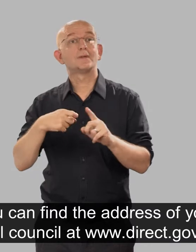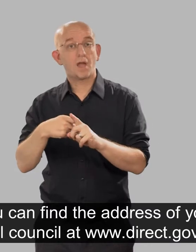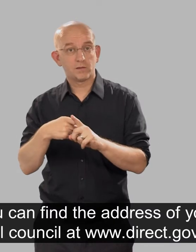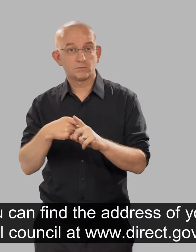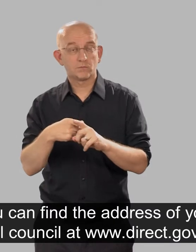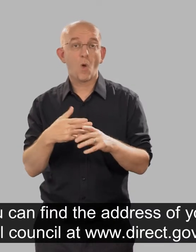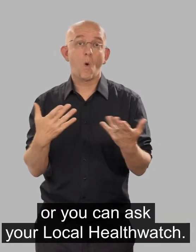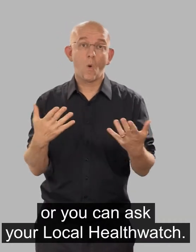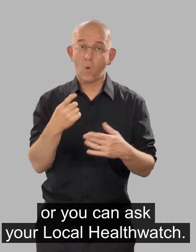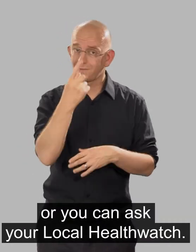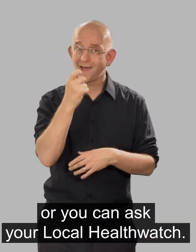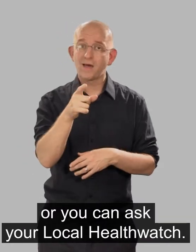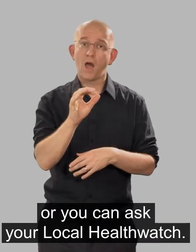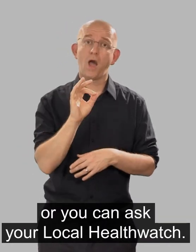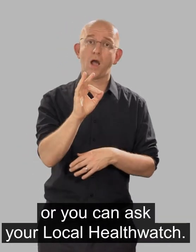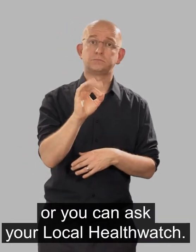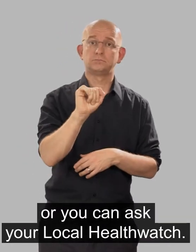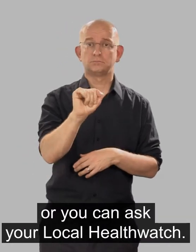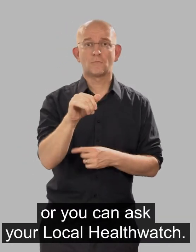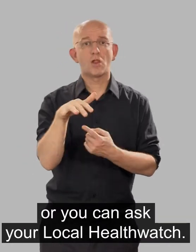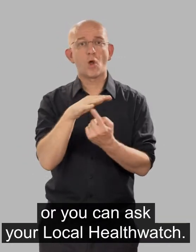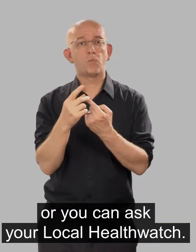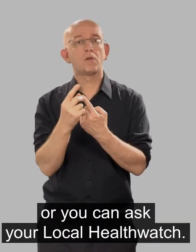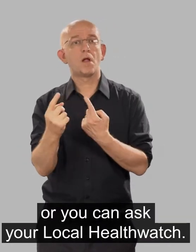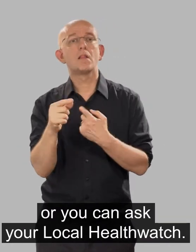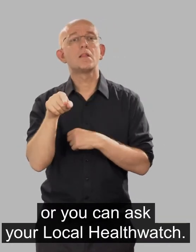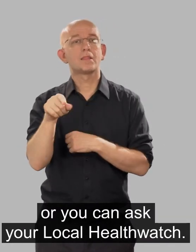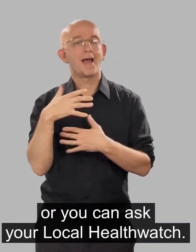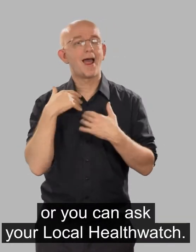www.direct.gov.uk, or you can ask your local HealthWatch.